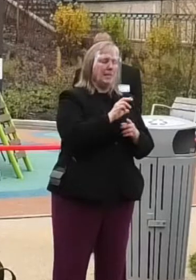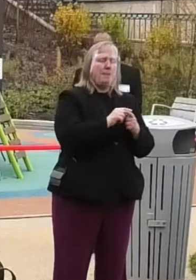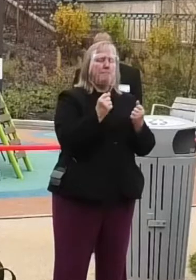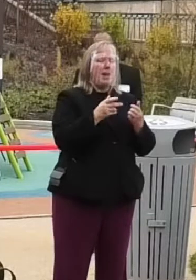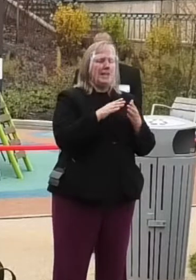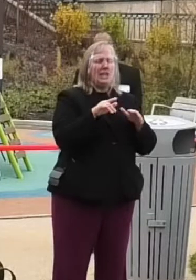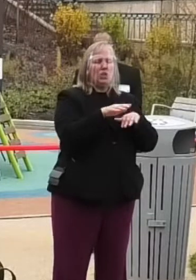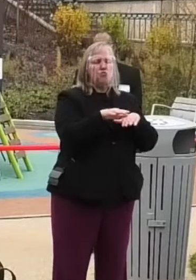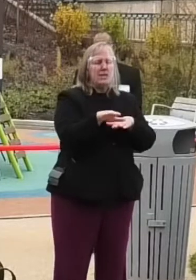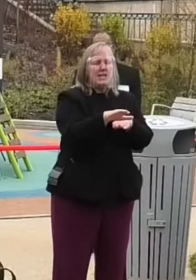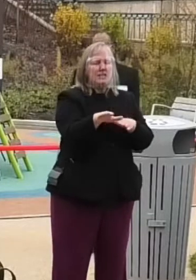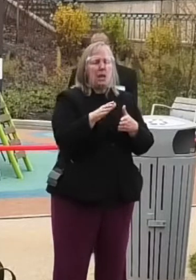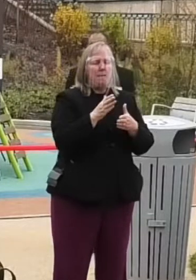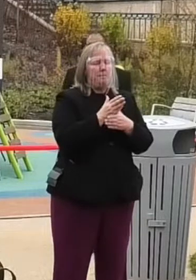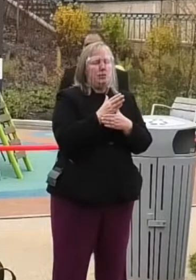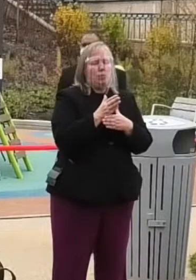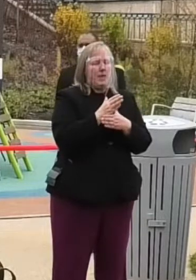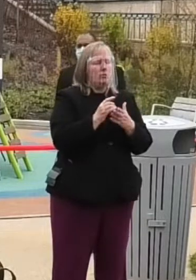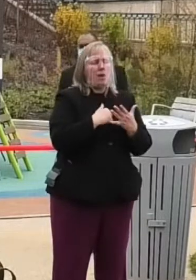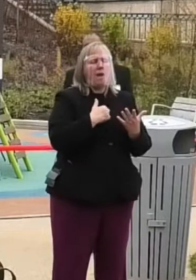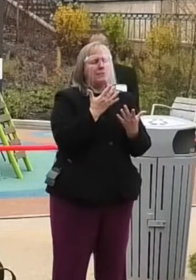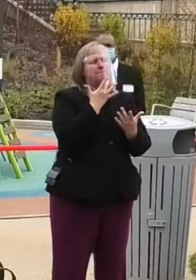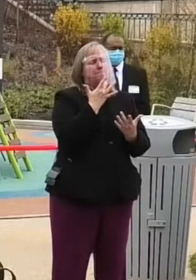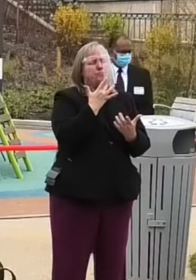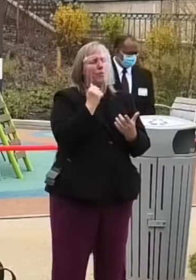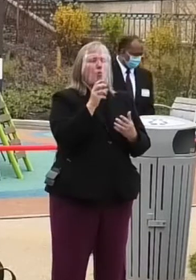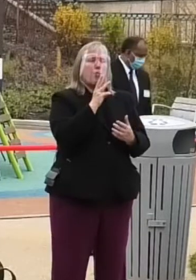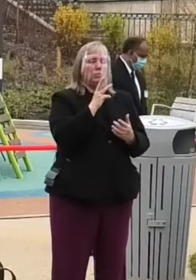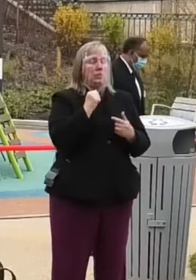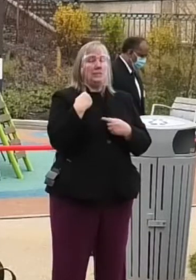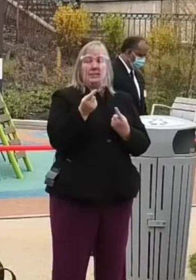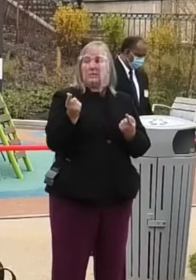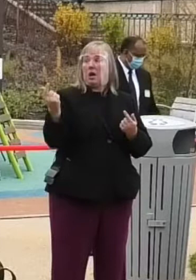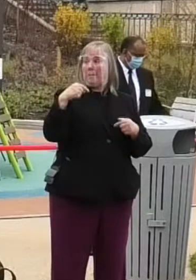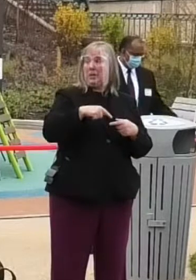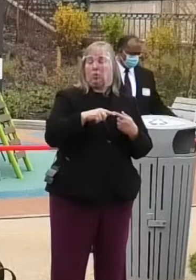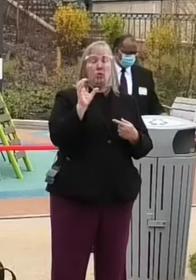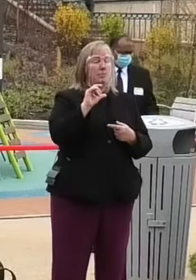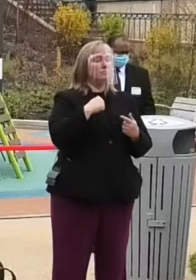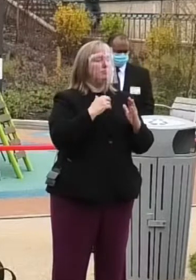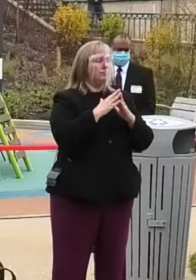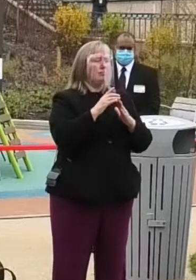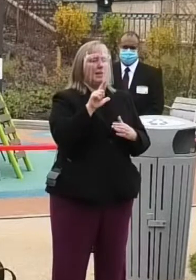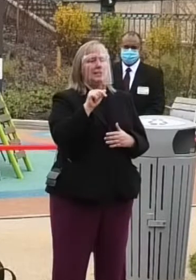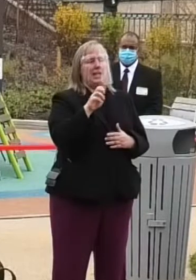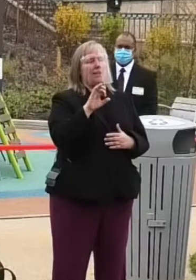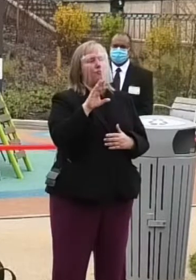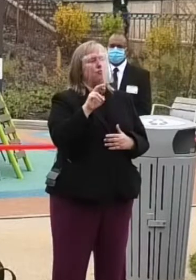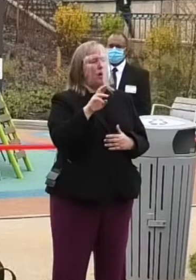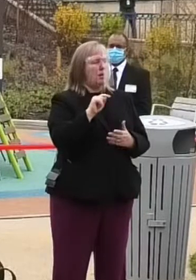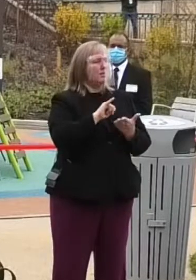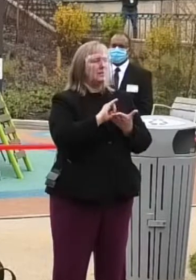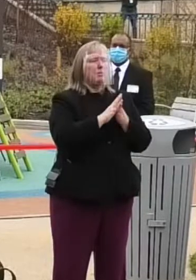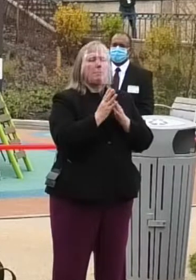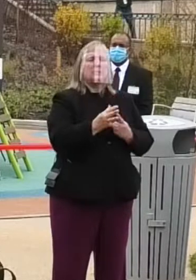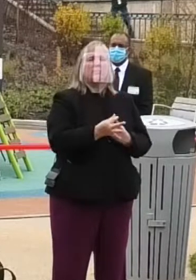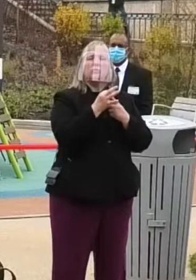have a great affinity for water. And since coming to the Columbia community, the downtown lakefront has become a special place for